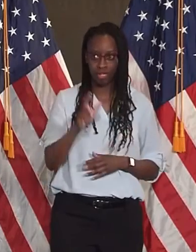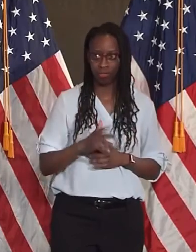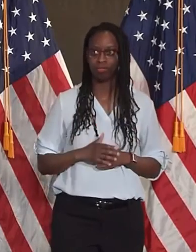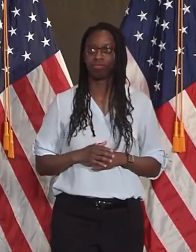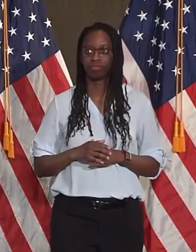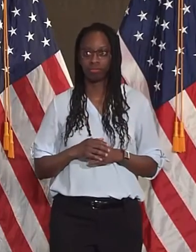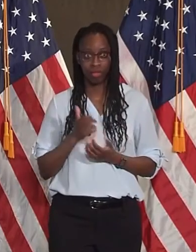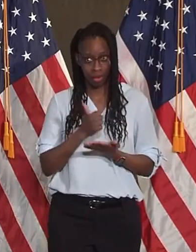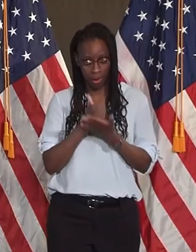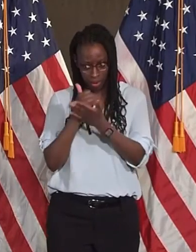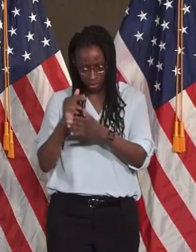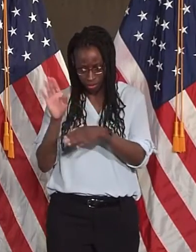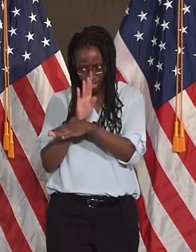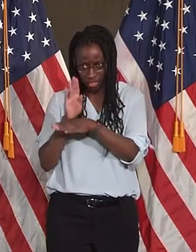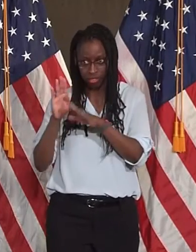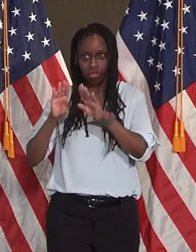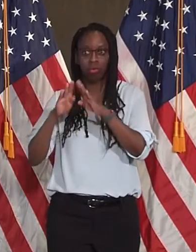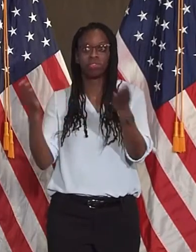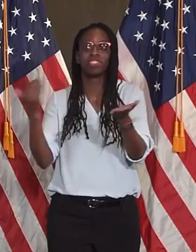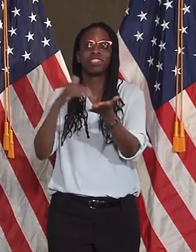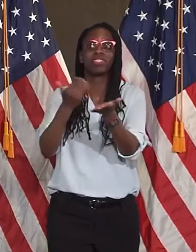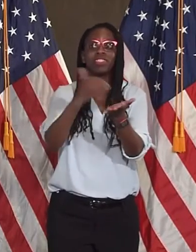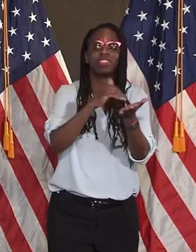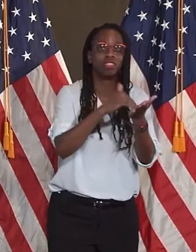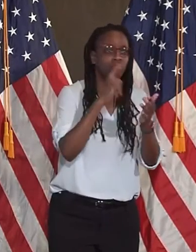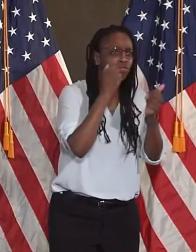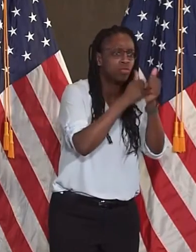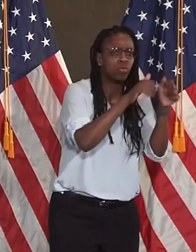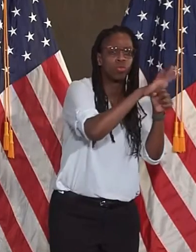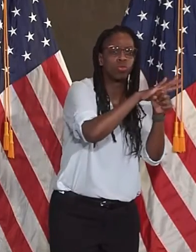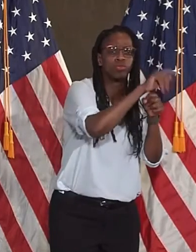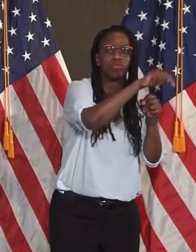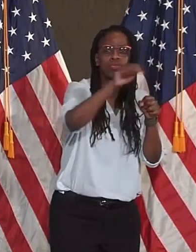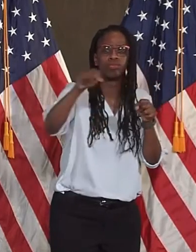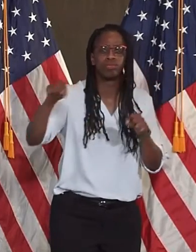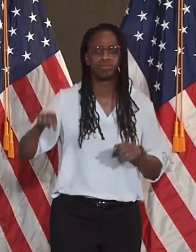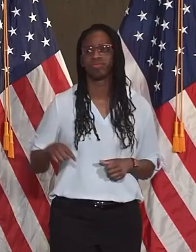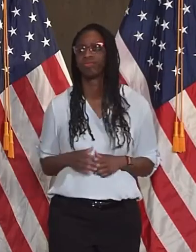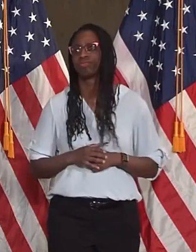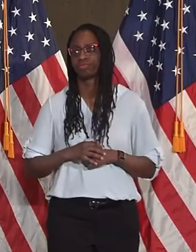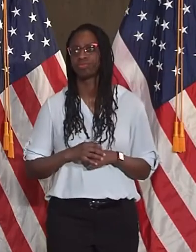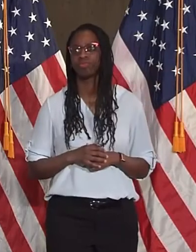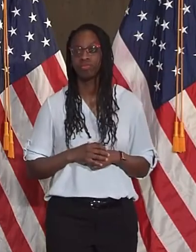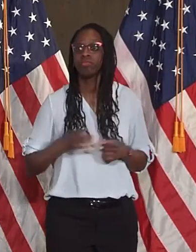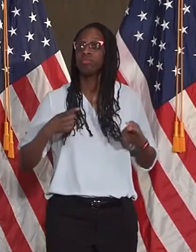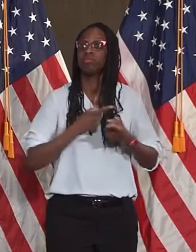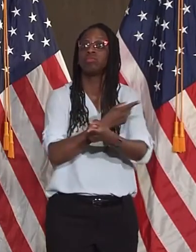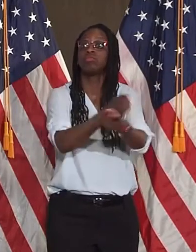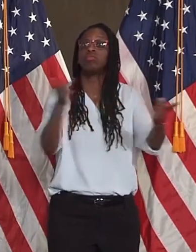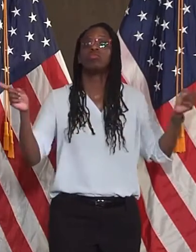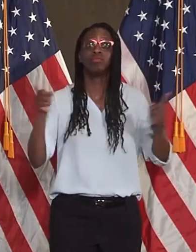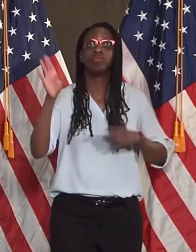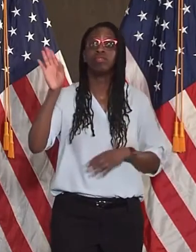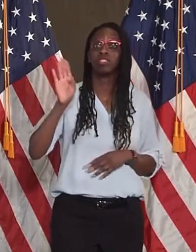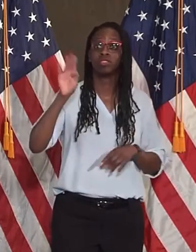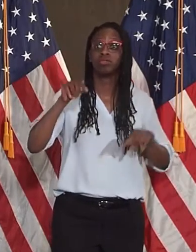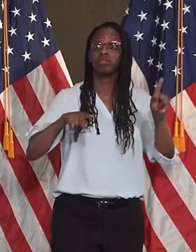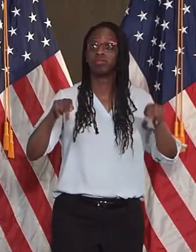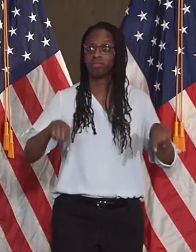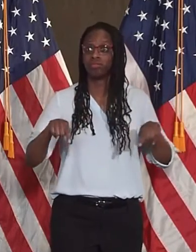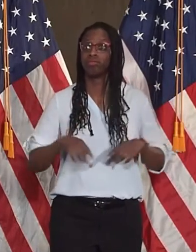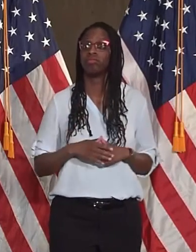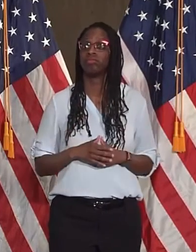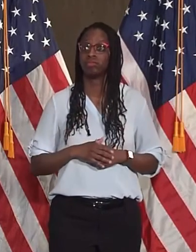city. To the people of Boston, I say, you have a stake in our